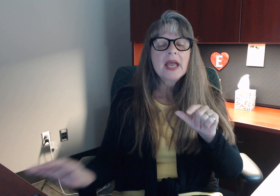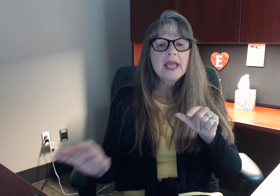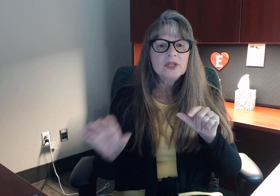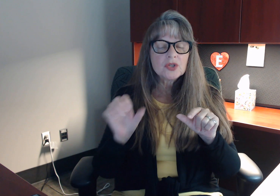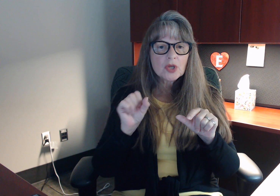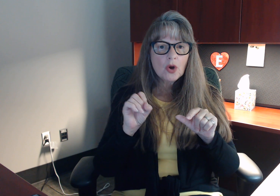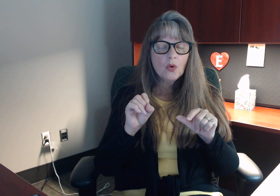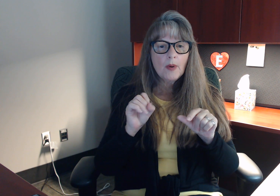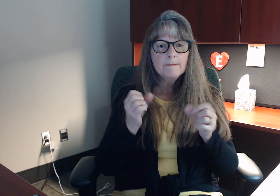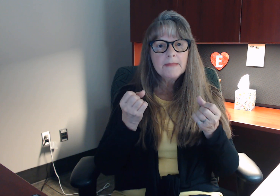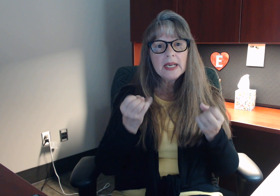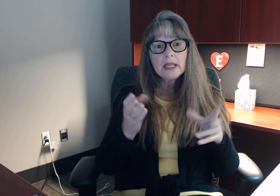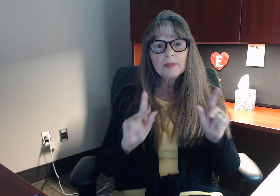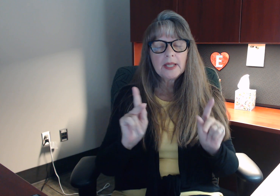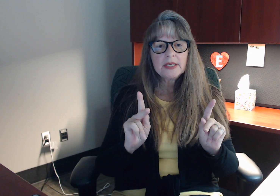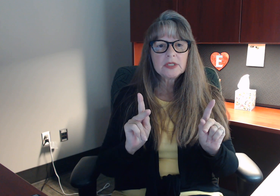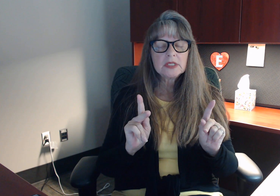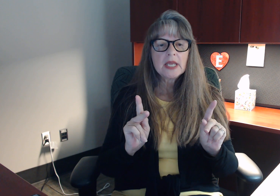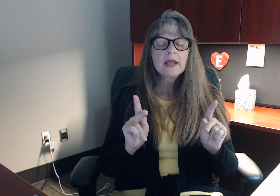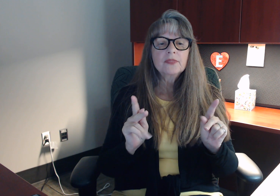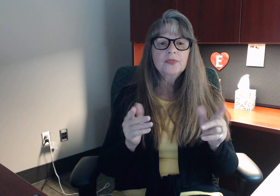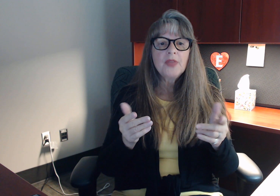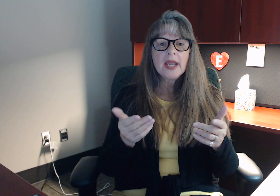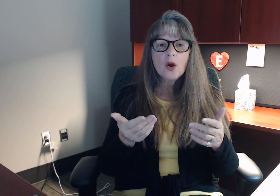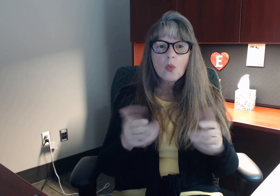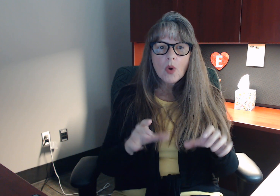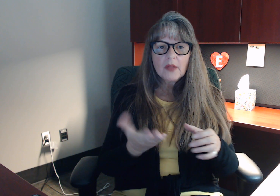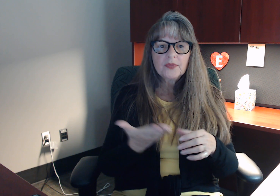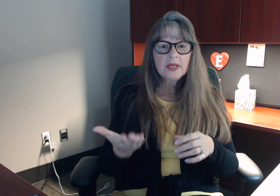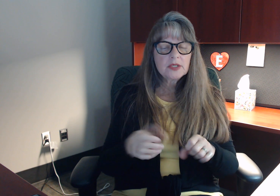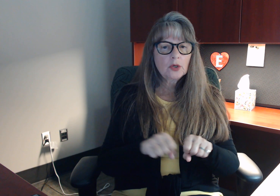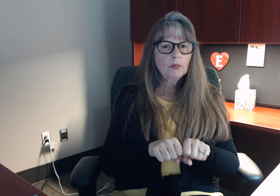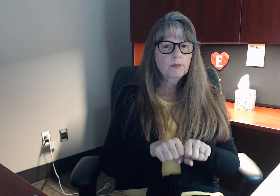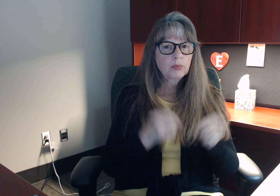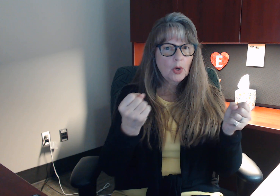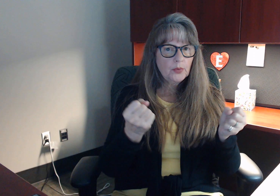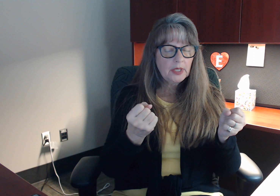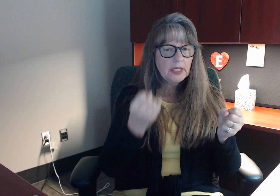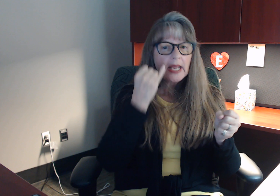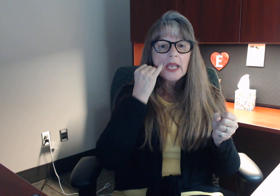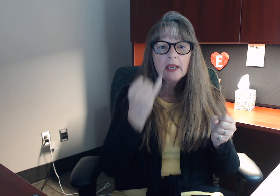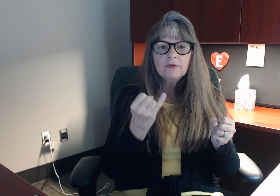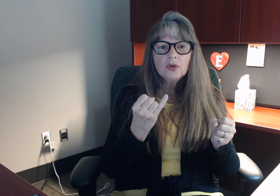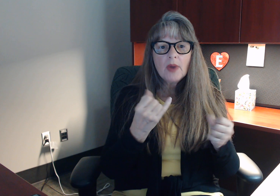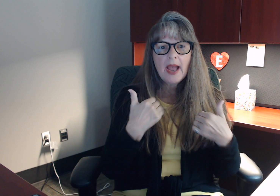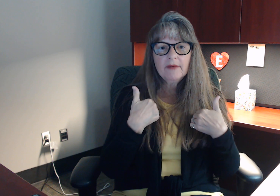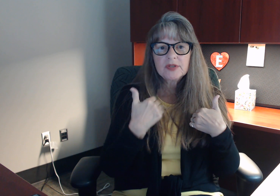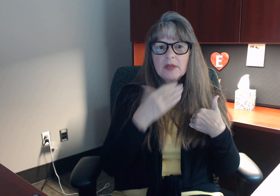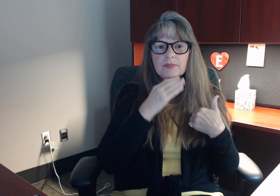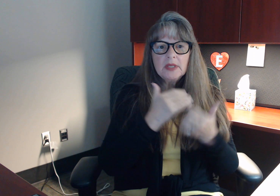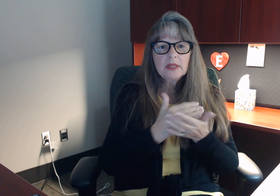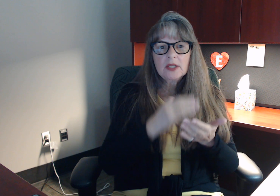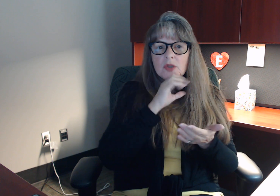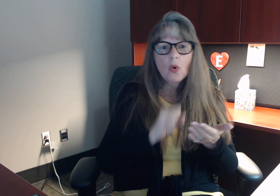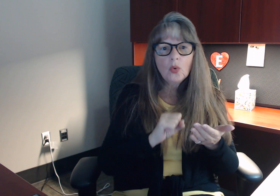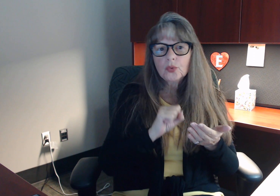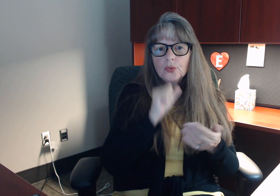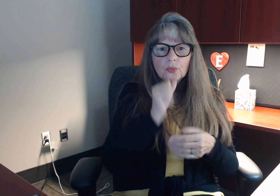And so many places, they don't want things that are broken. If you have something that is old or you're not